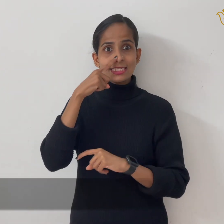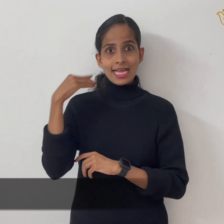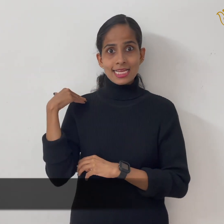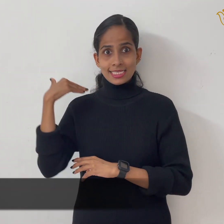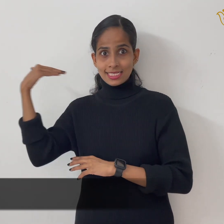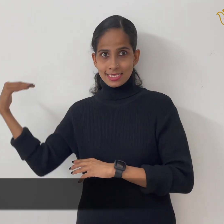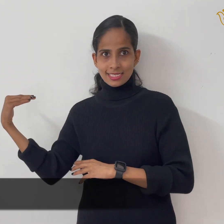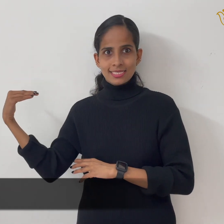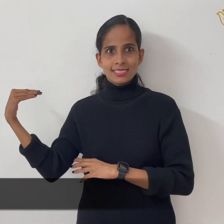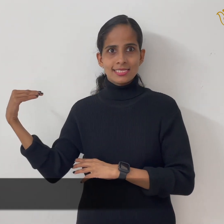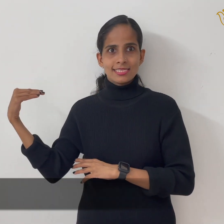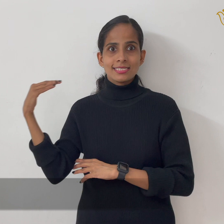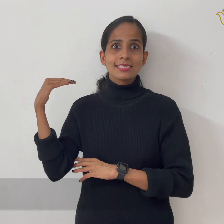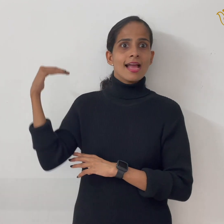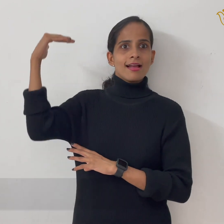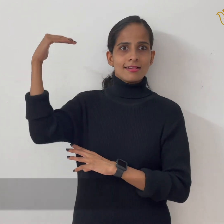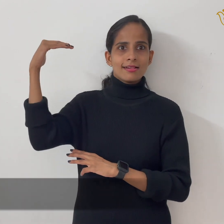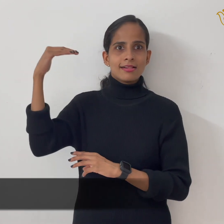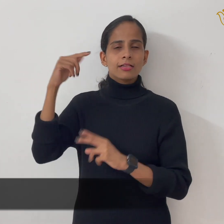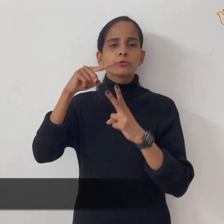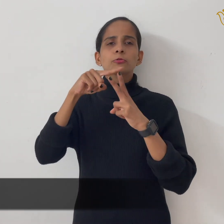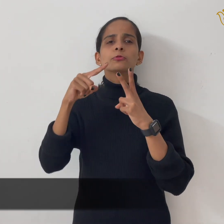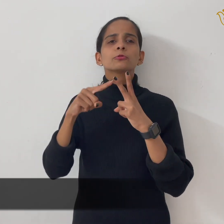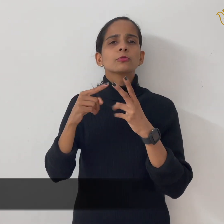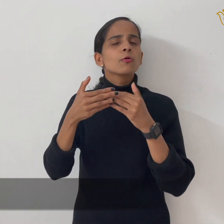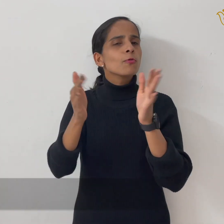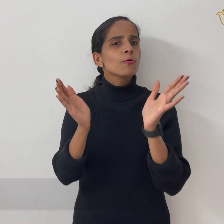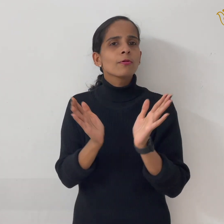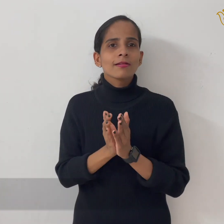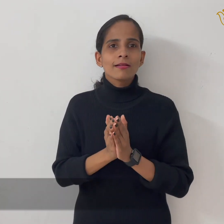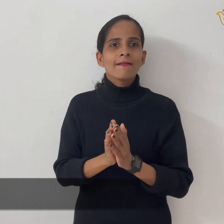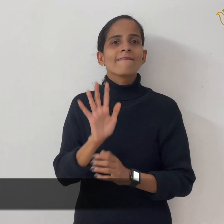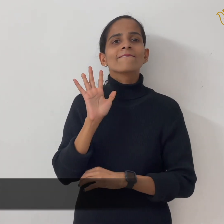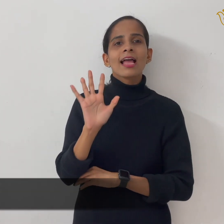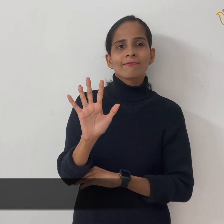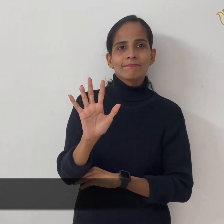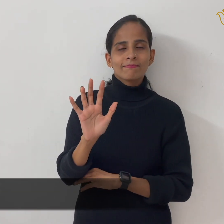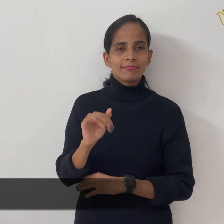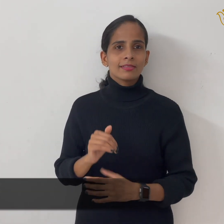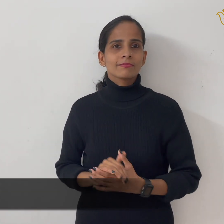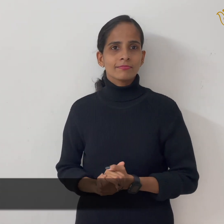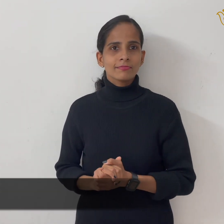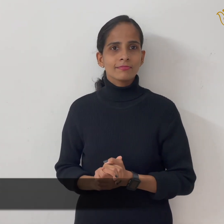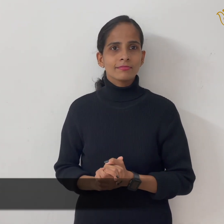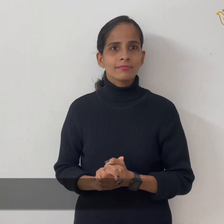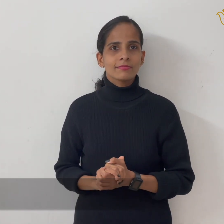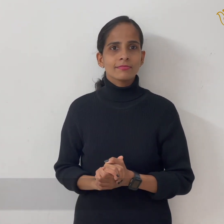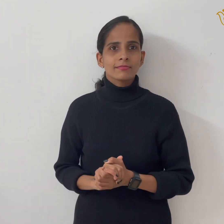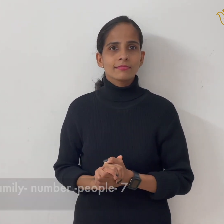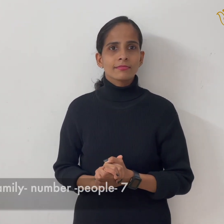younger sister, older sister. Altogether we are 5.